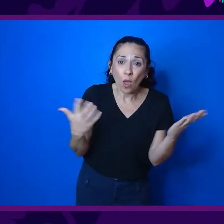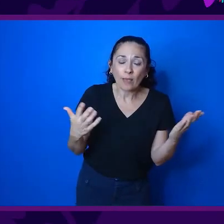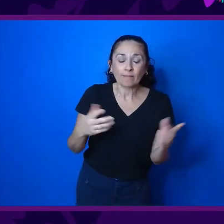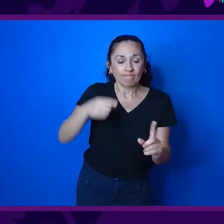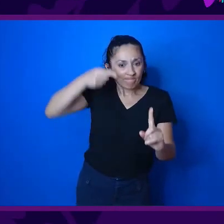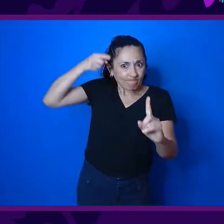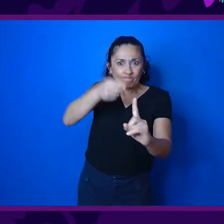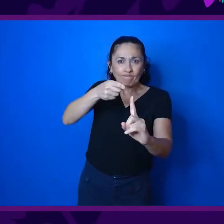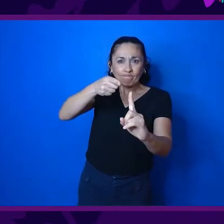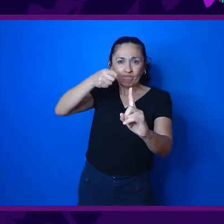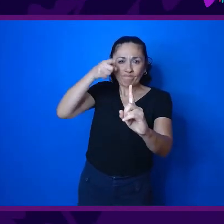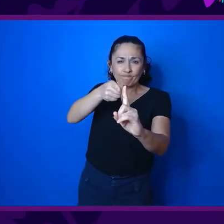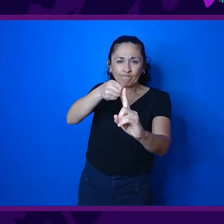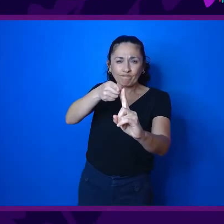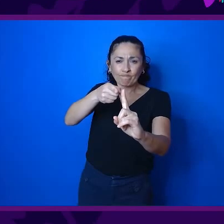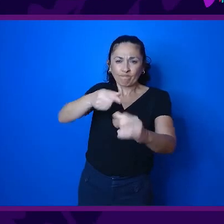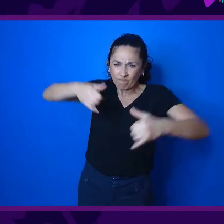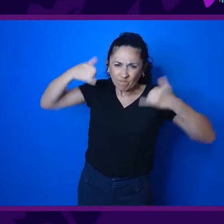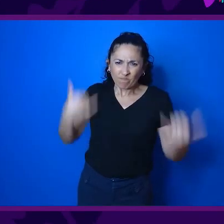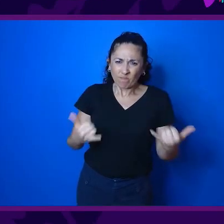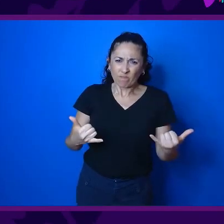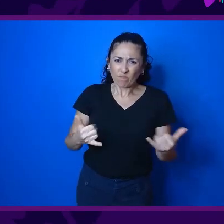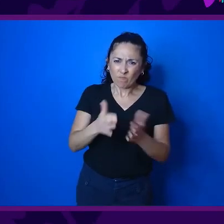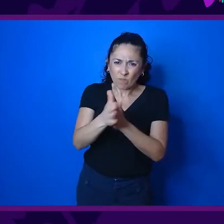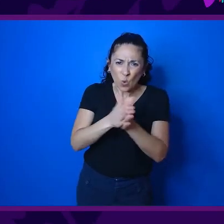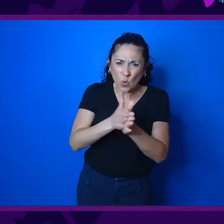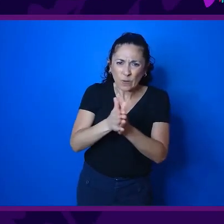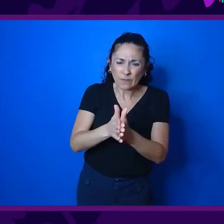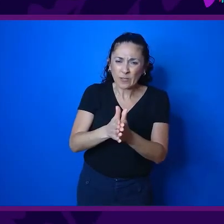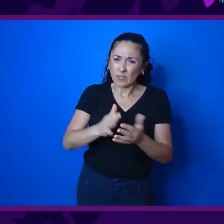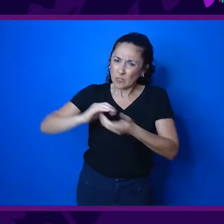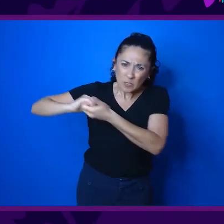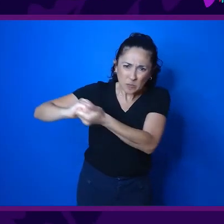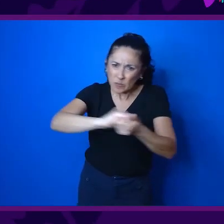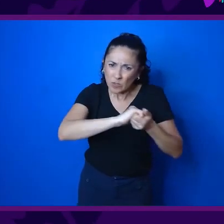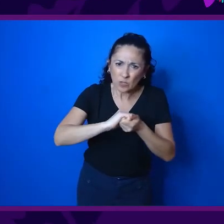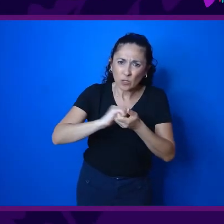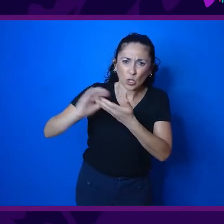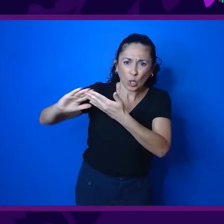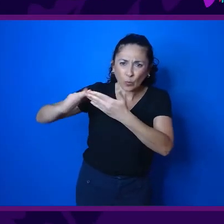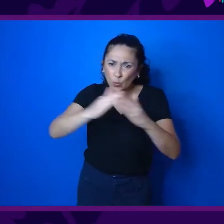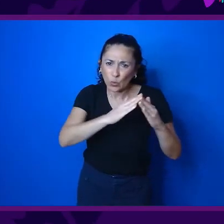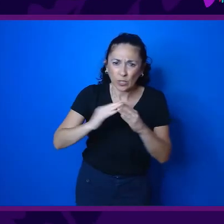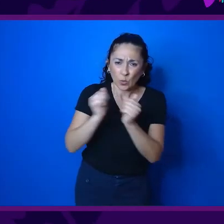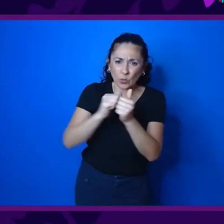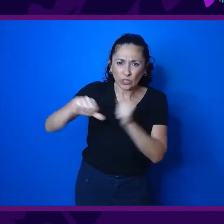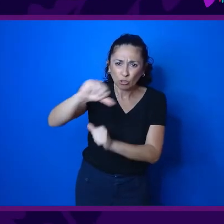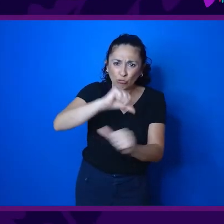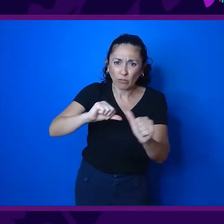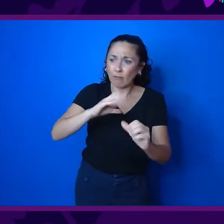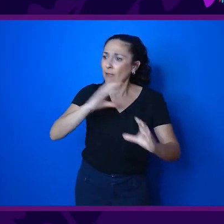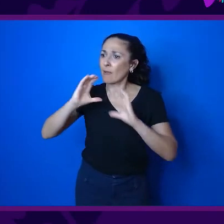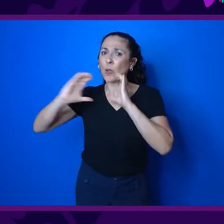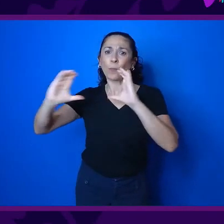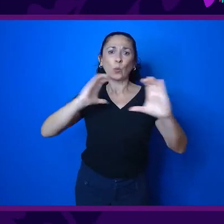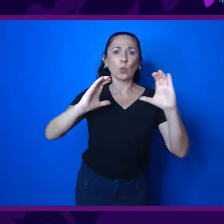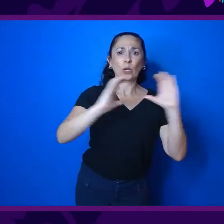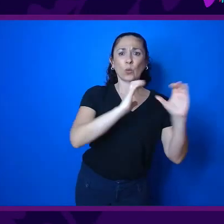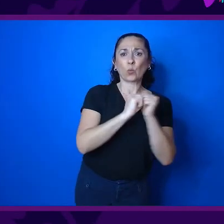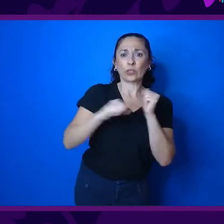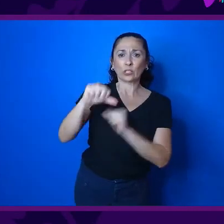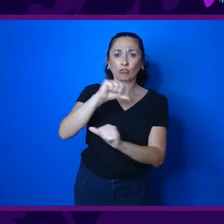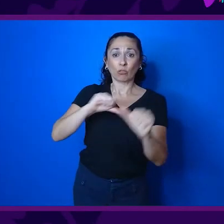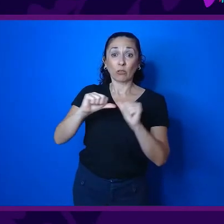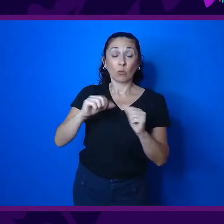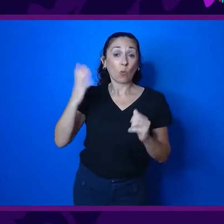stay urgent, and we have to stay in community and communication with each other. So that we can create this new future.